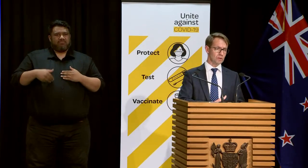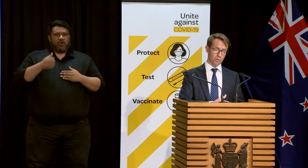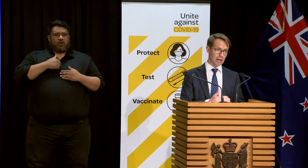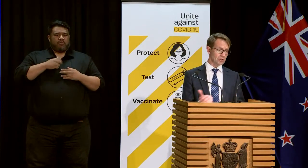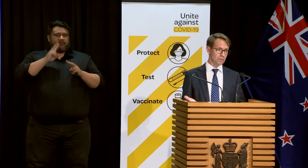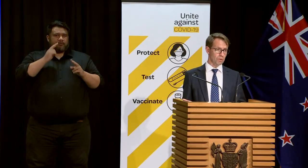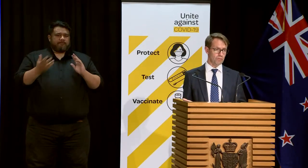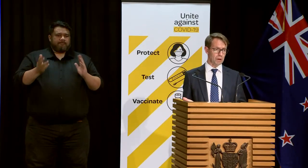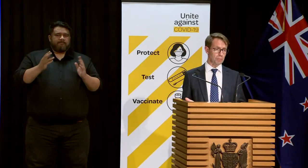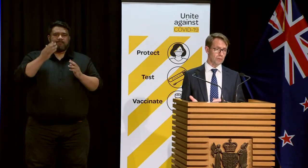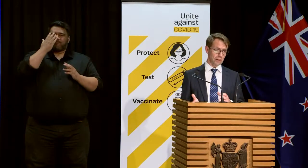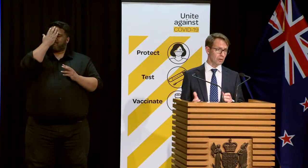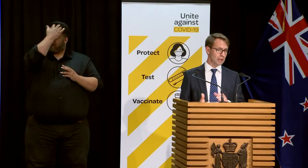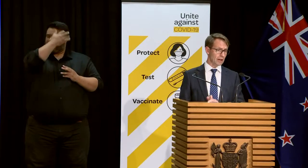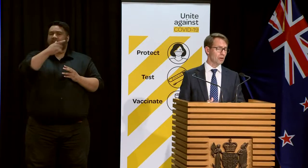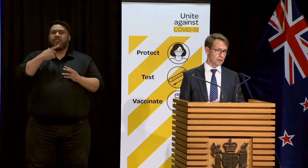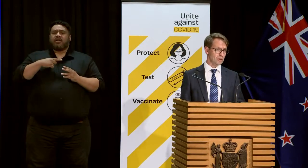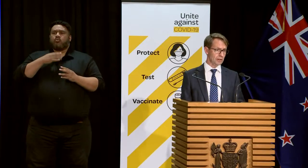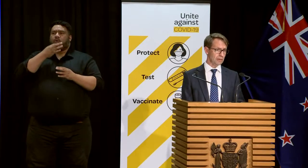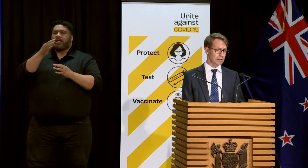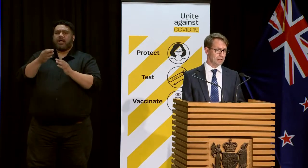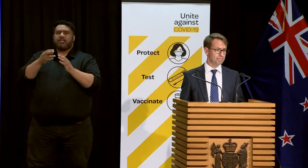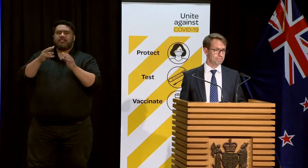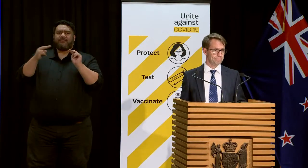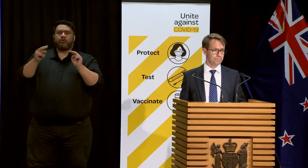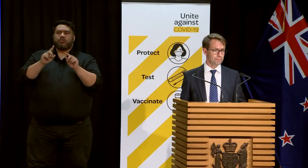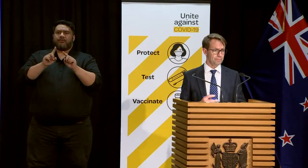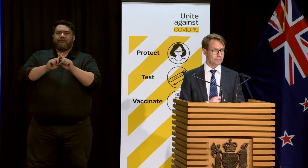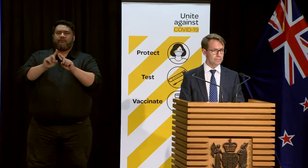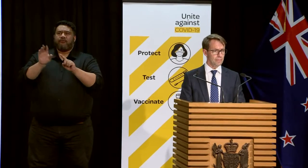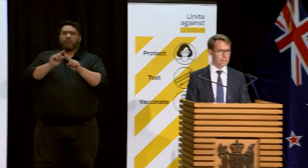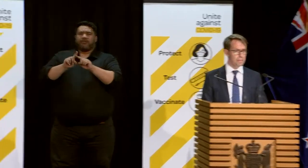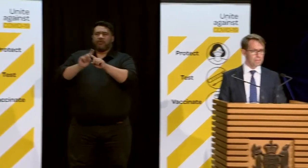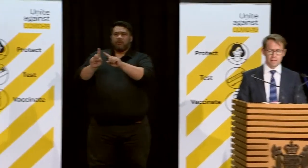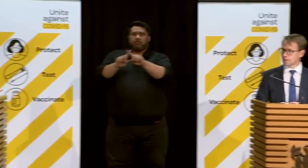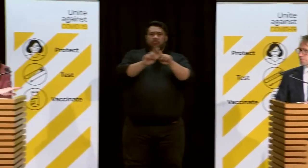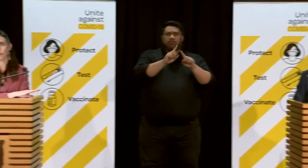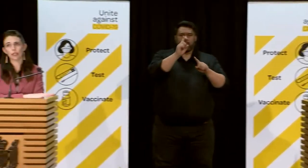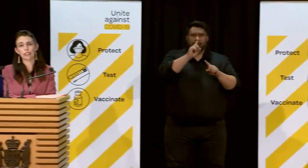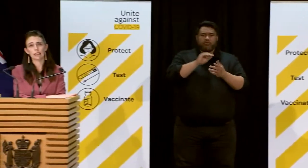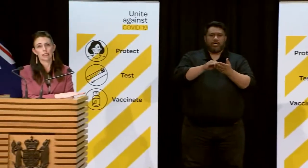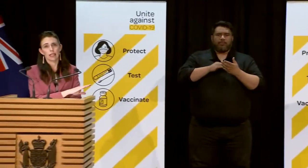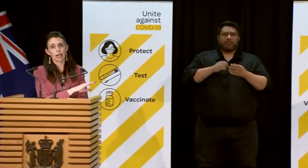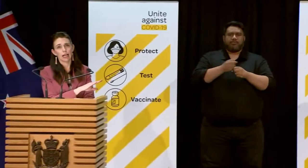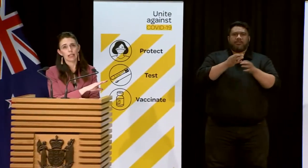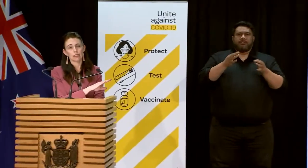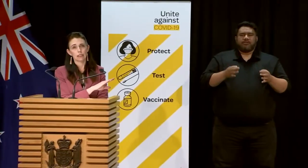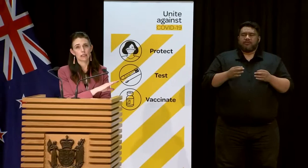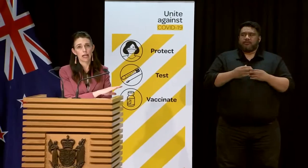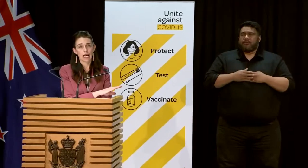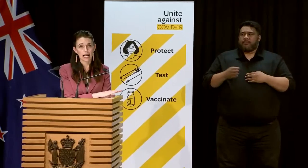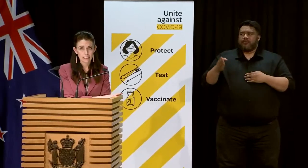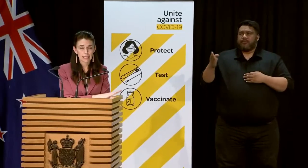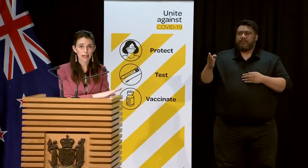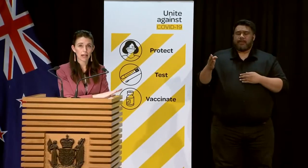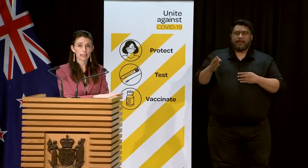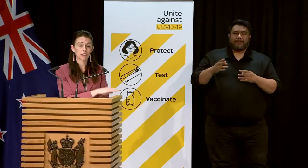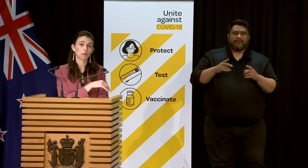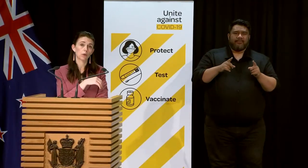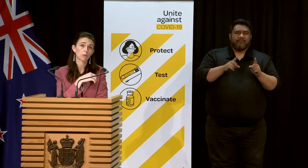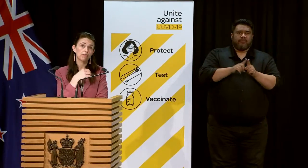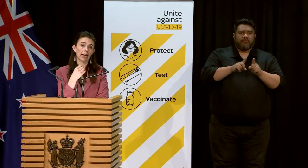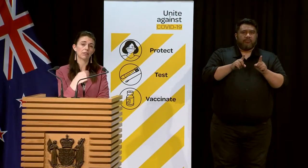the views of a range of people, including our colleagues on the ground. Just to add to what Dr. Bloomfield has said, though, we did have